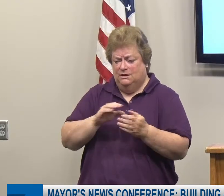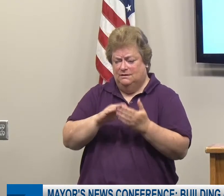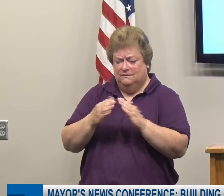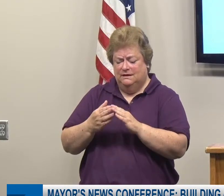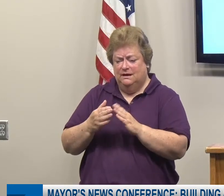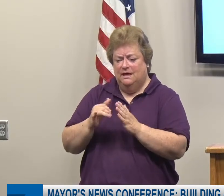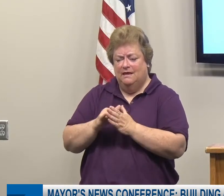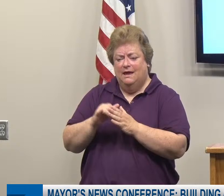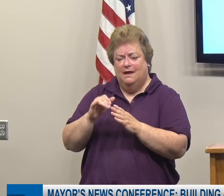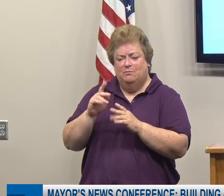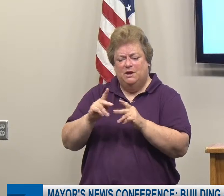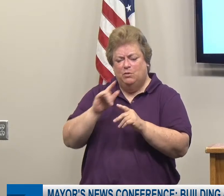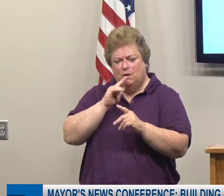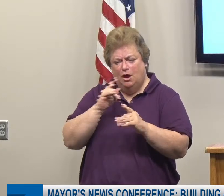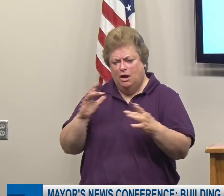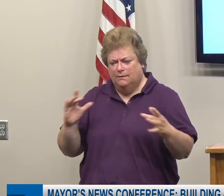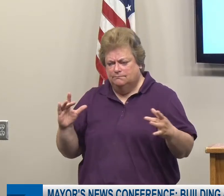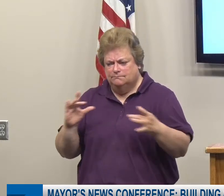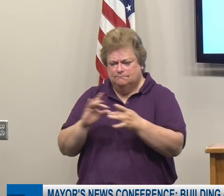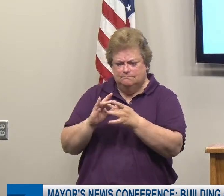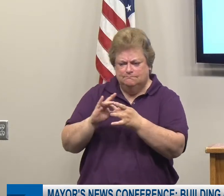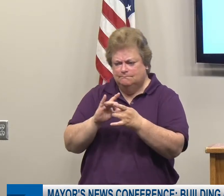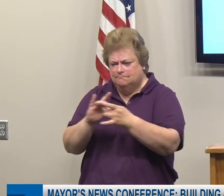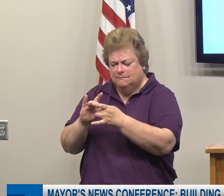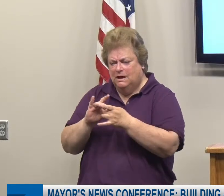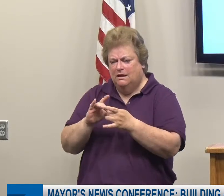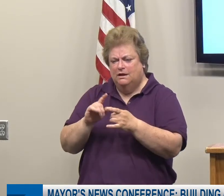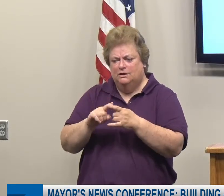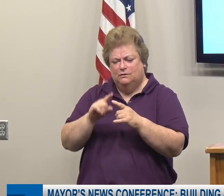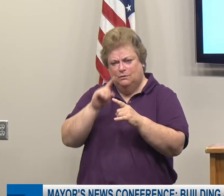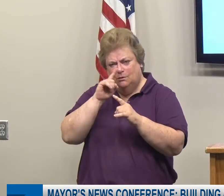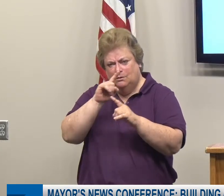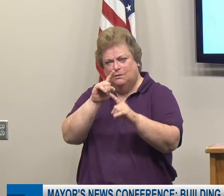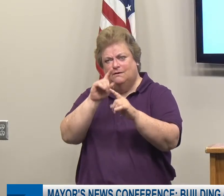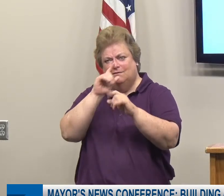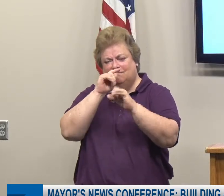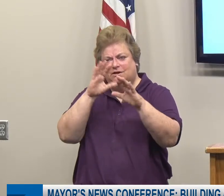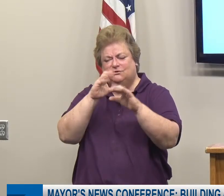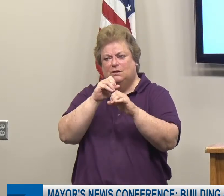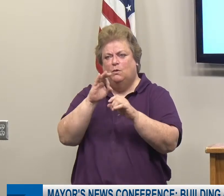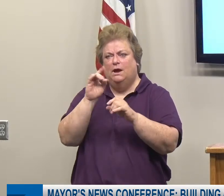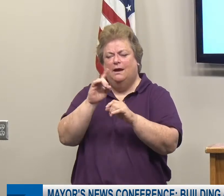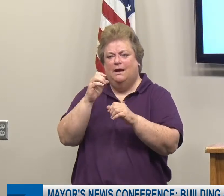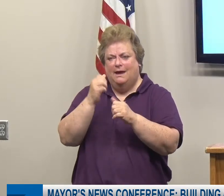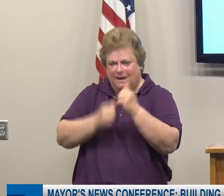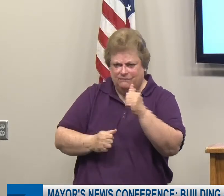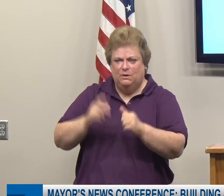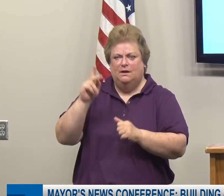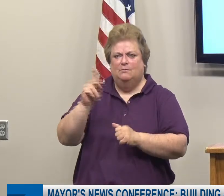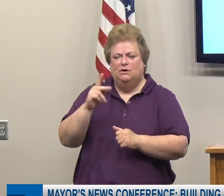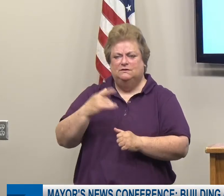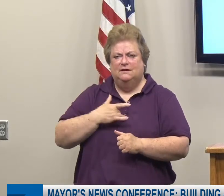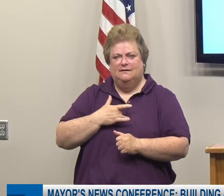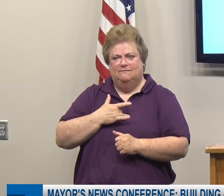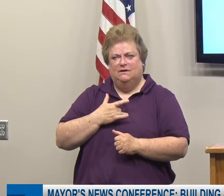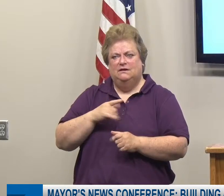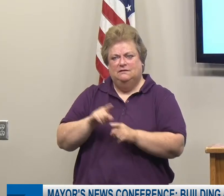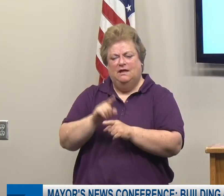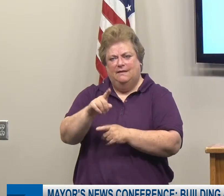across divides to realize the vision of a community where people of every race feel a true sense of